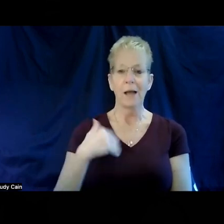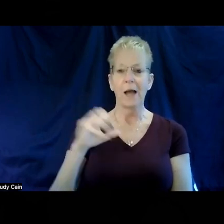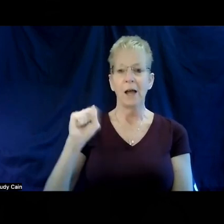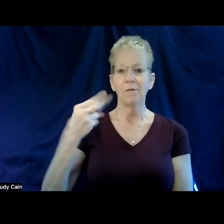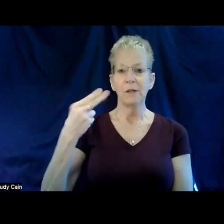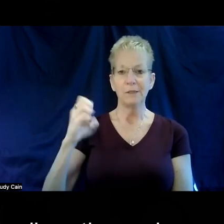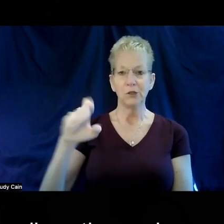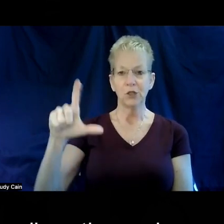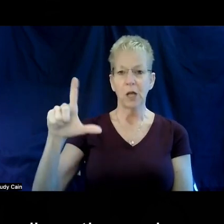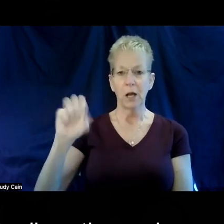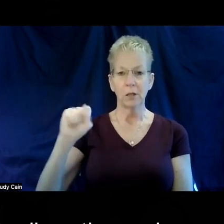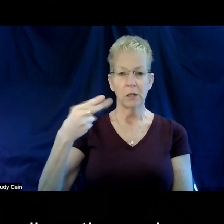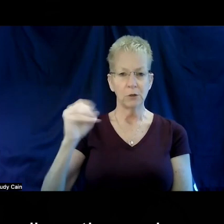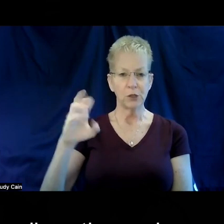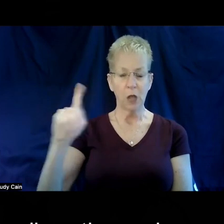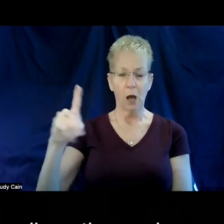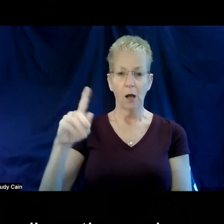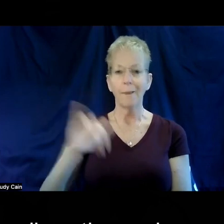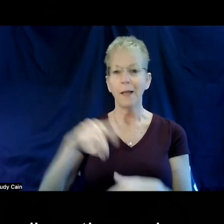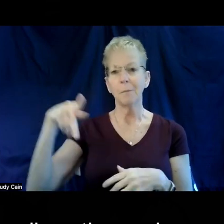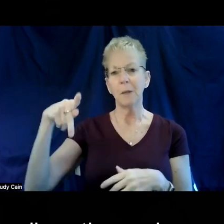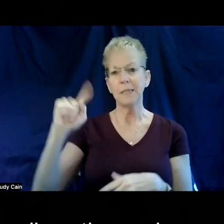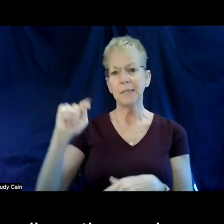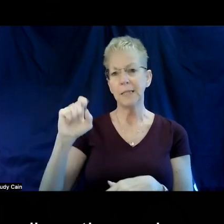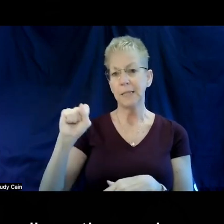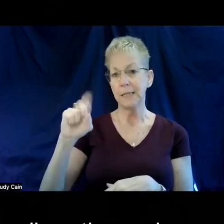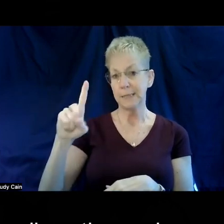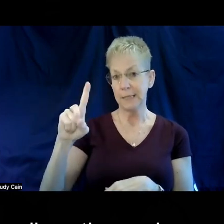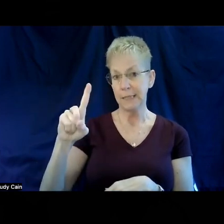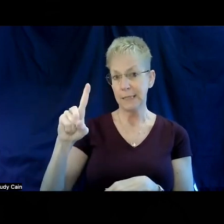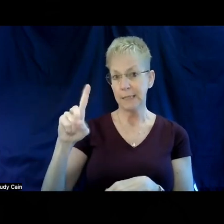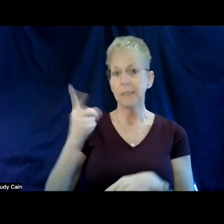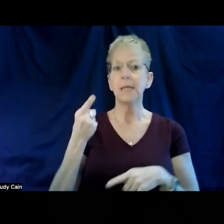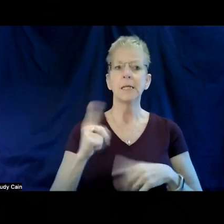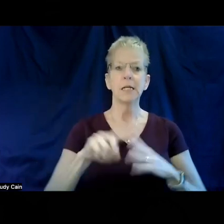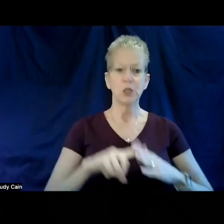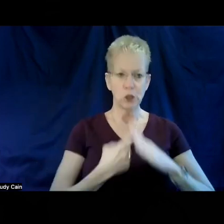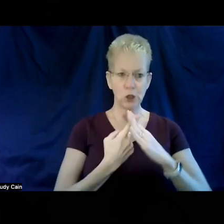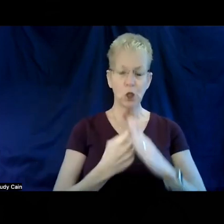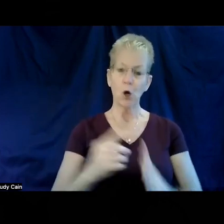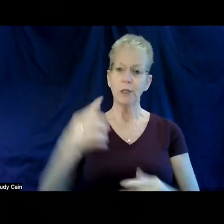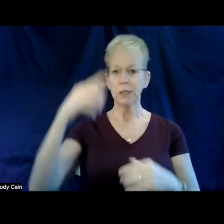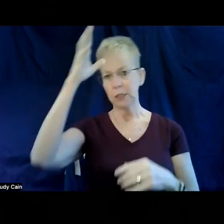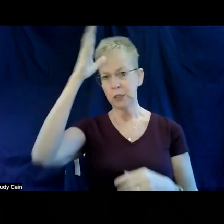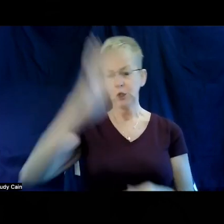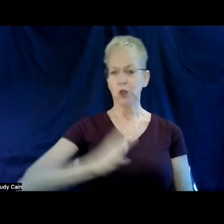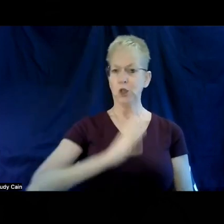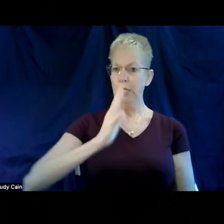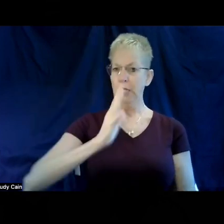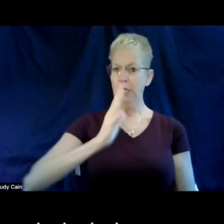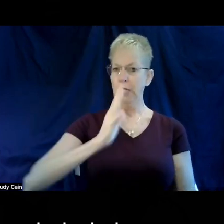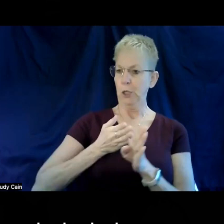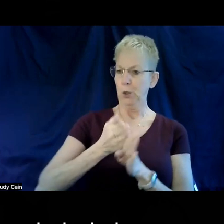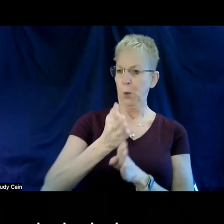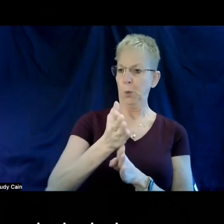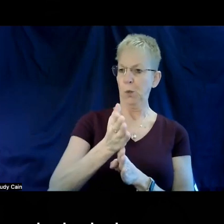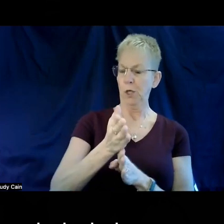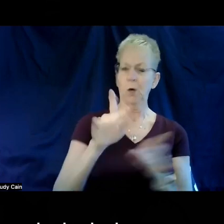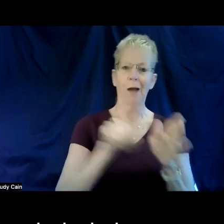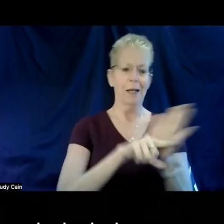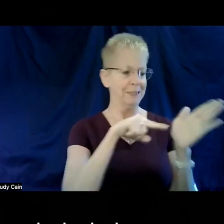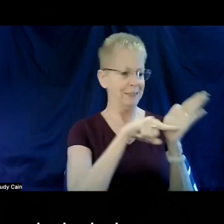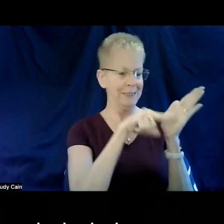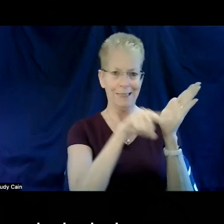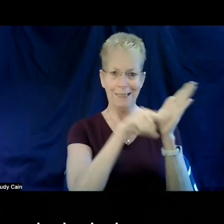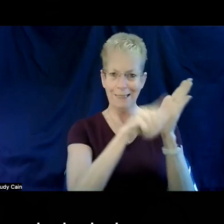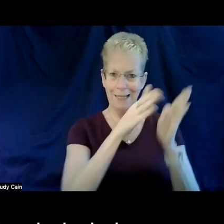and he launches himself into the gentleman's career as a detective to deal with his trauma. So in